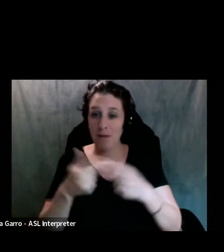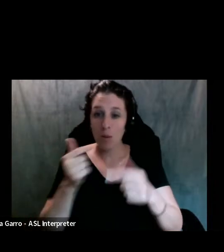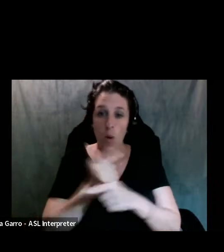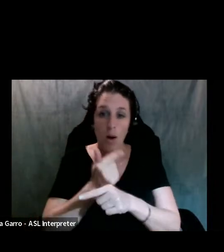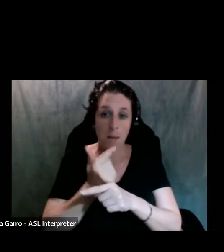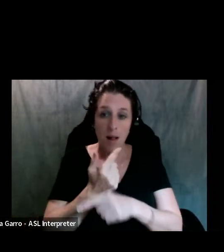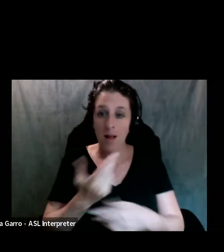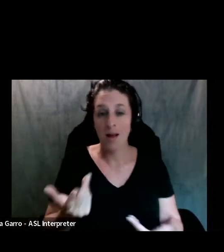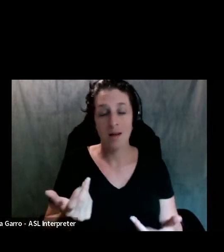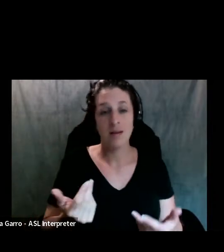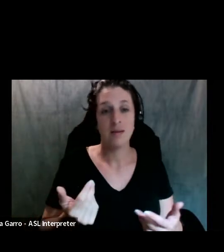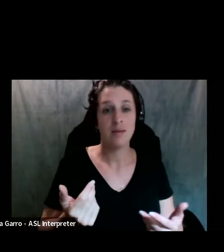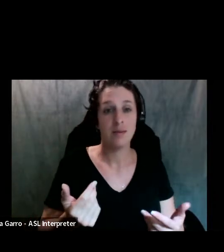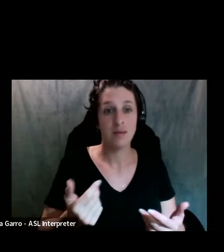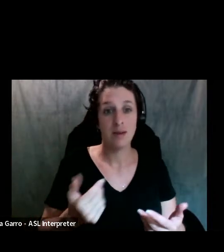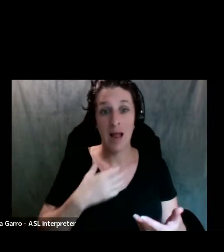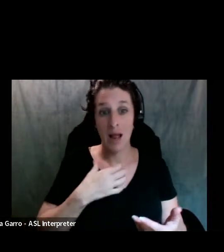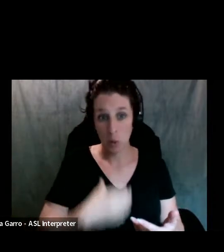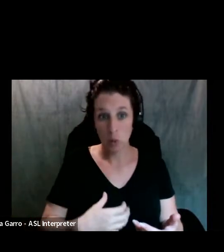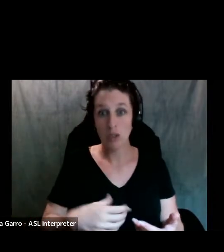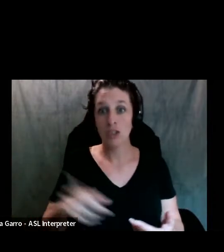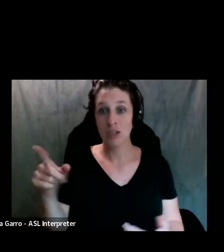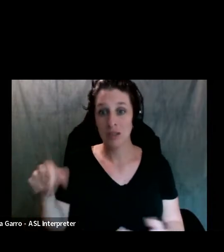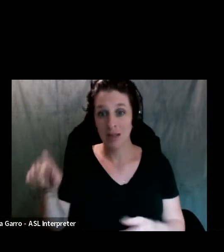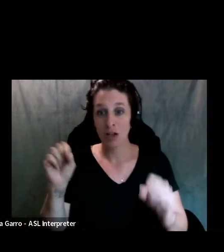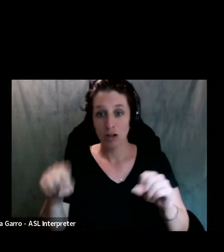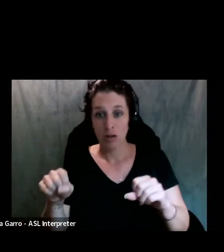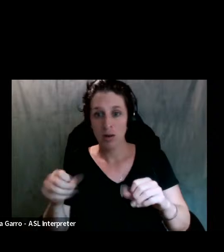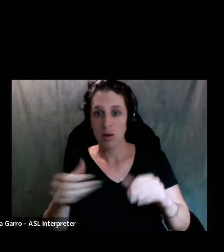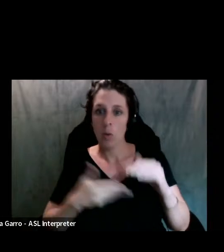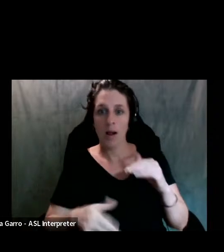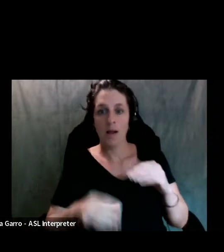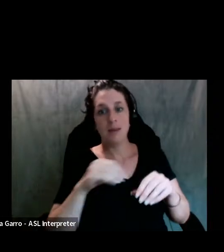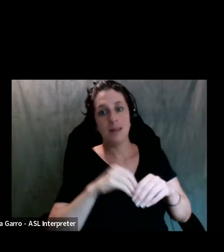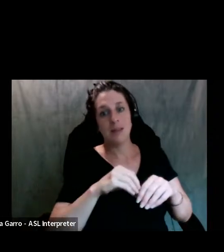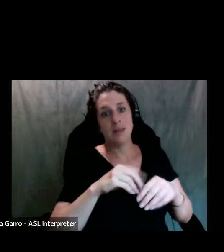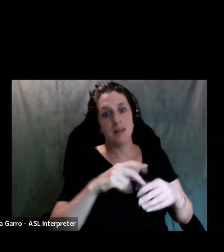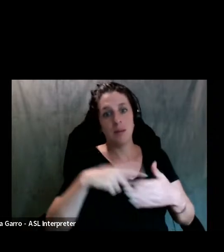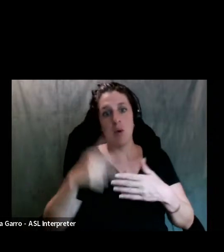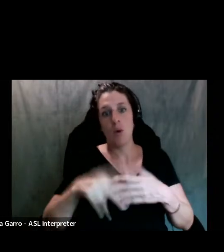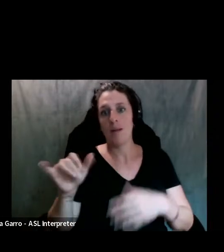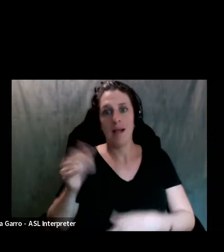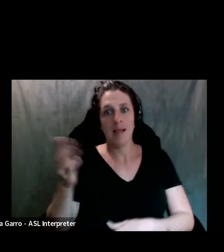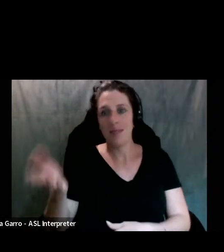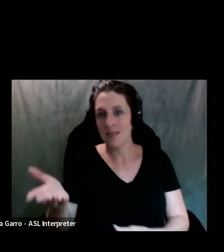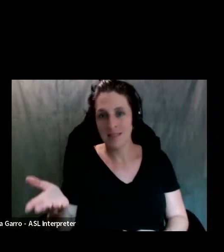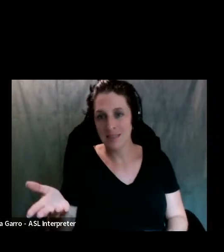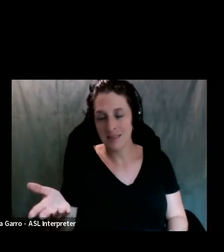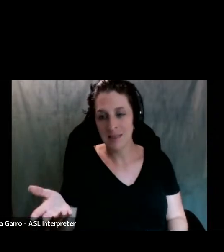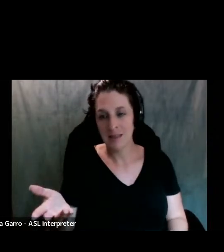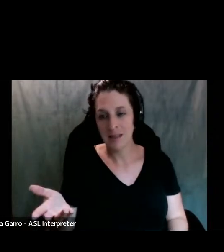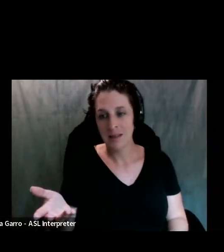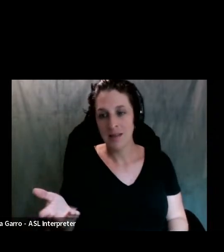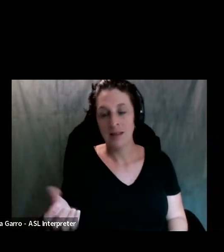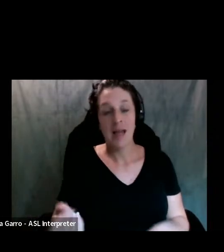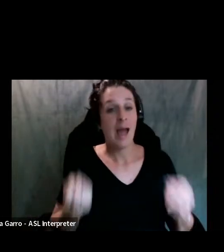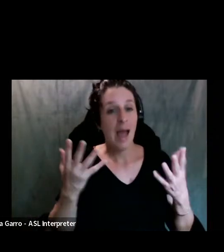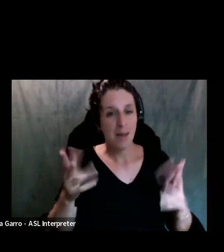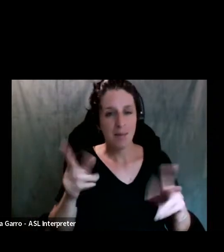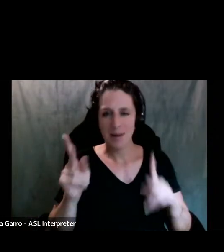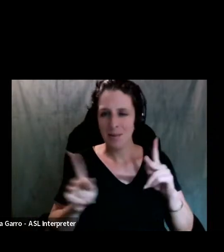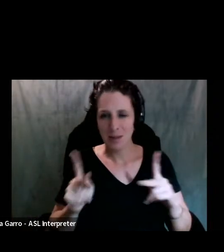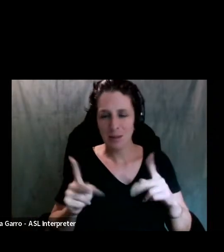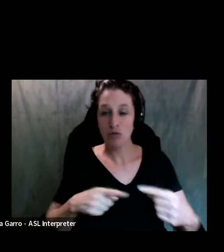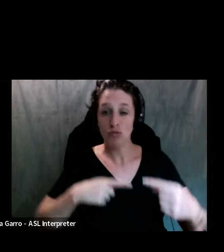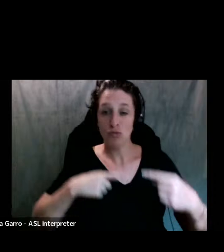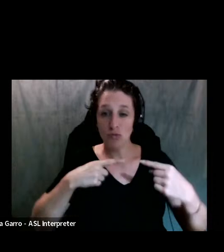that they would have been welcomed in a program like this. And how many people have struggled and